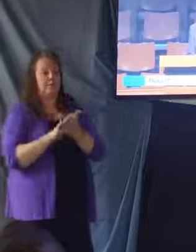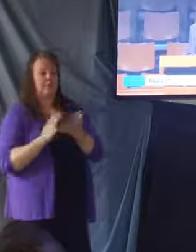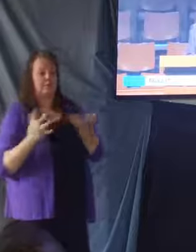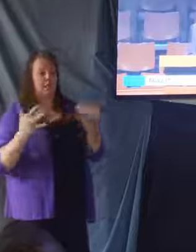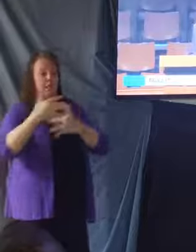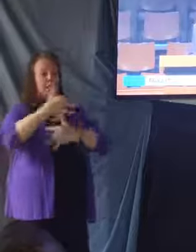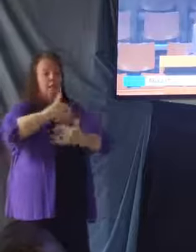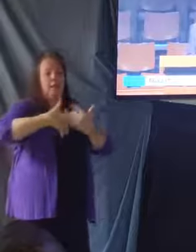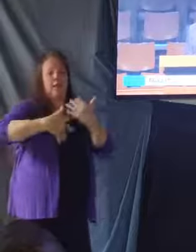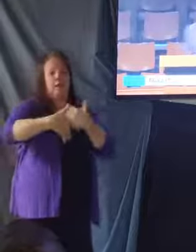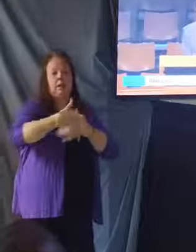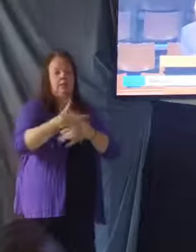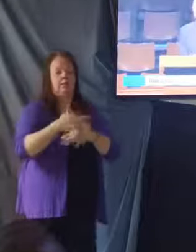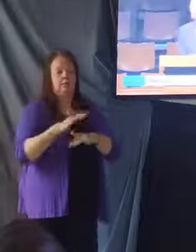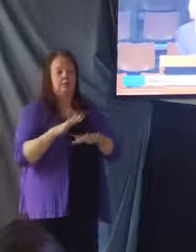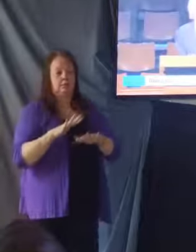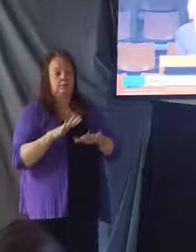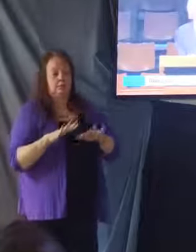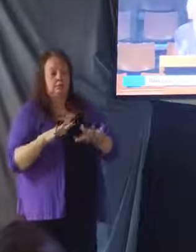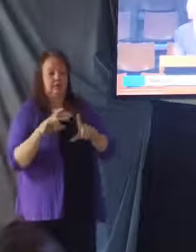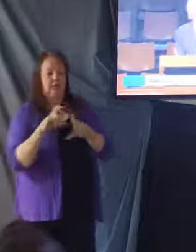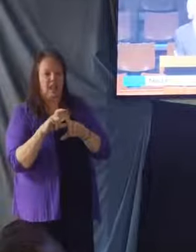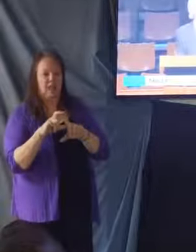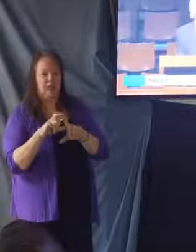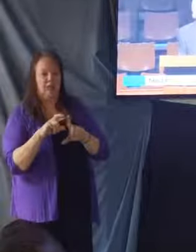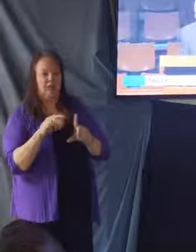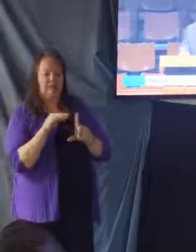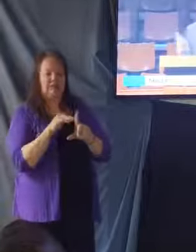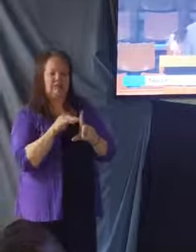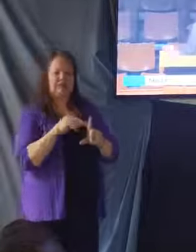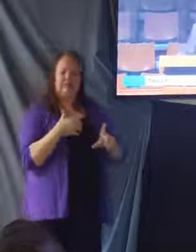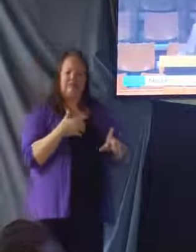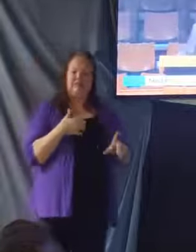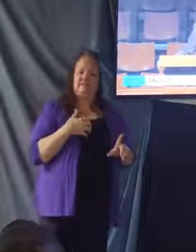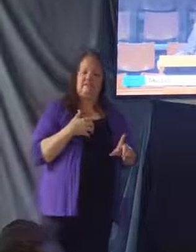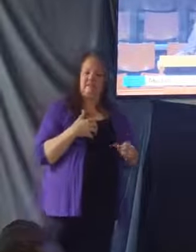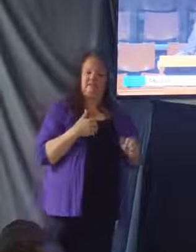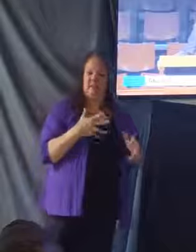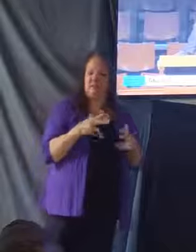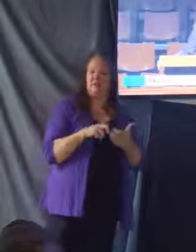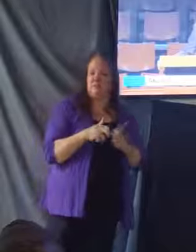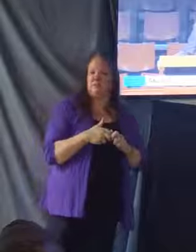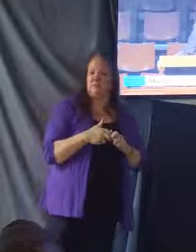with believers, and sooner or later the word antagonizes them to the point they cause trouble.